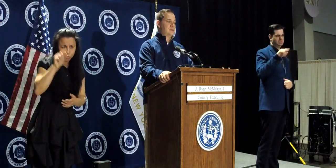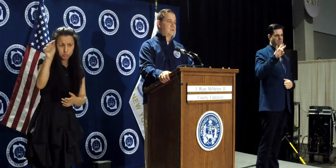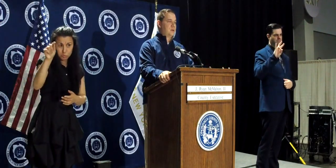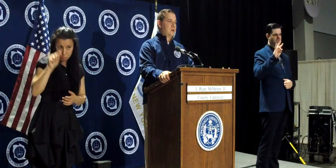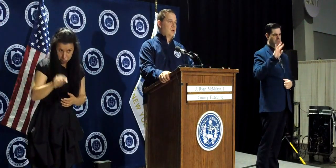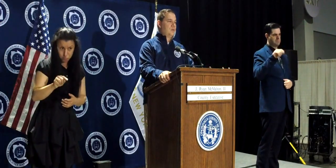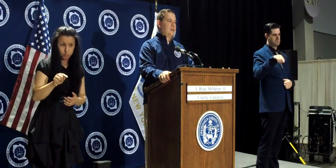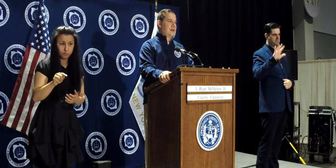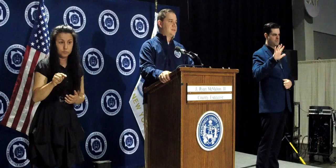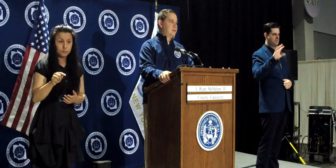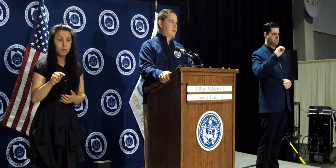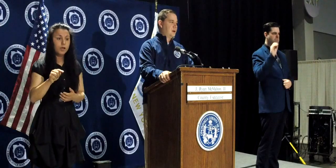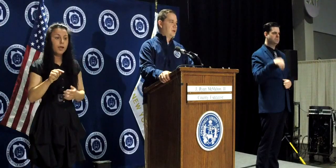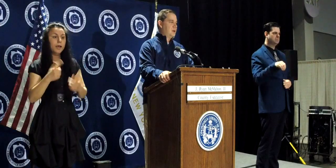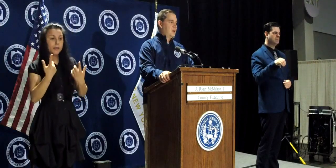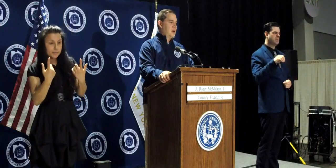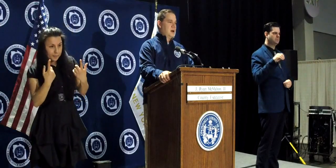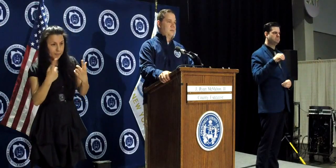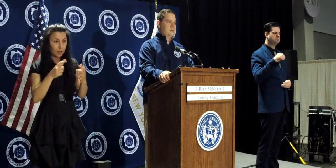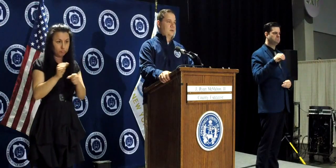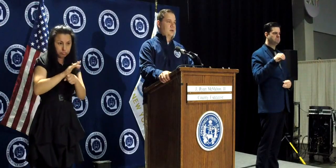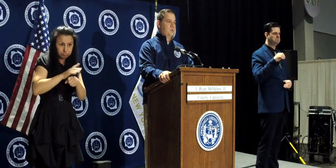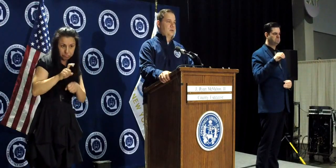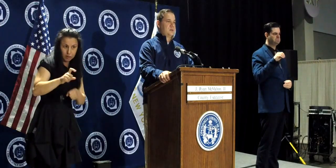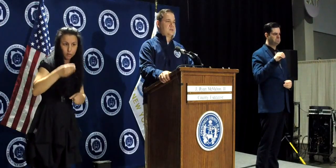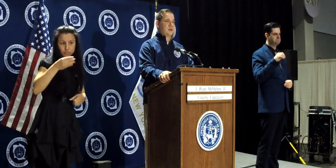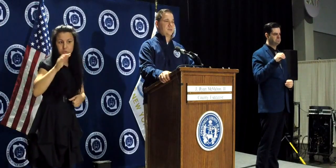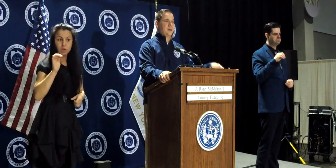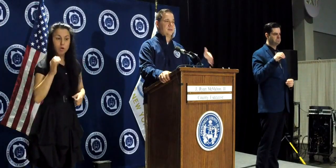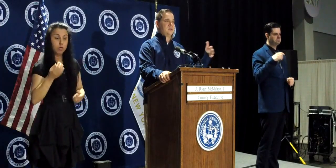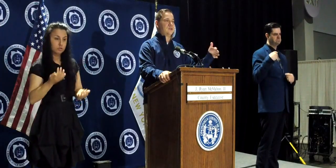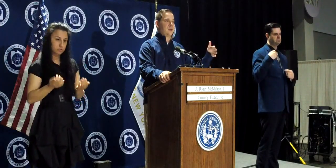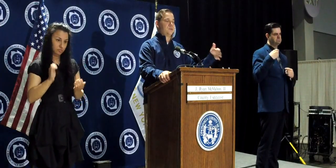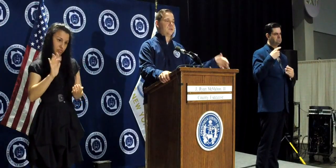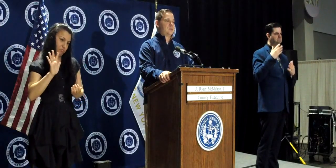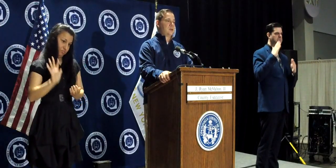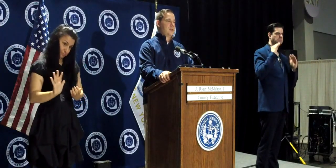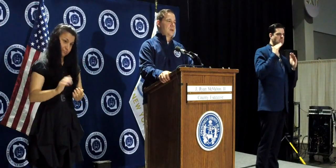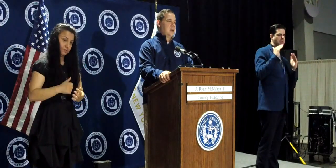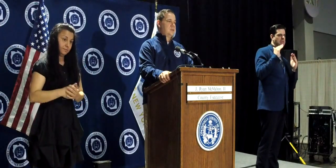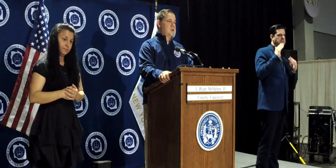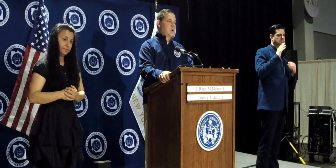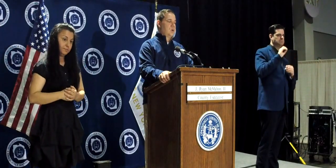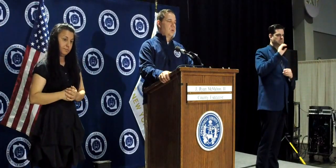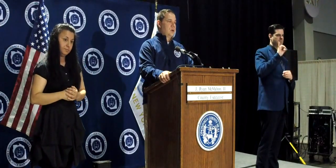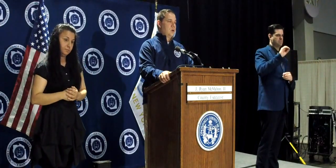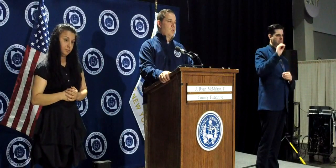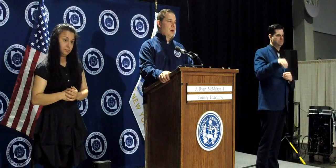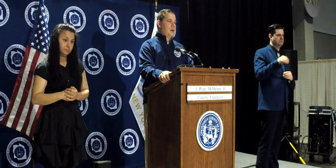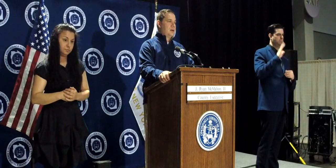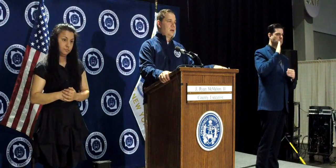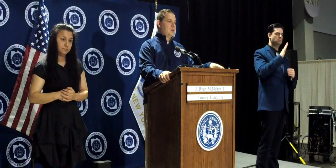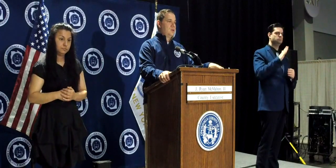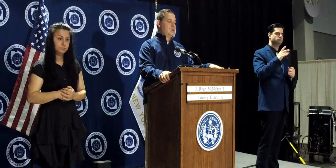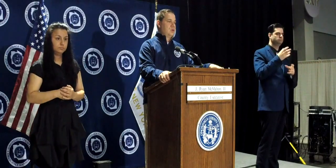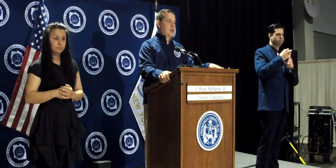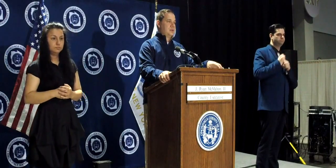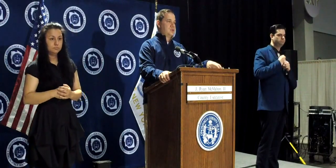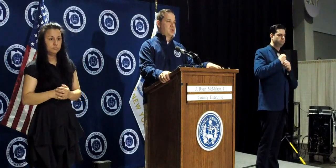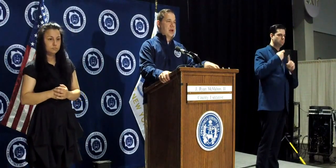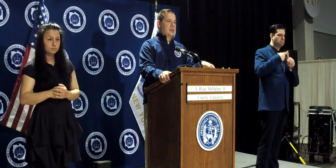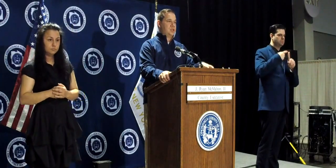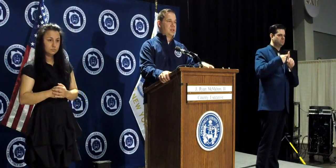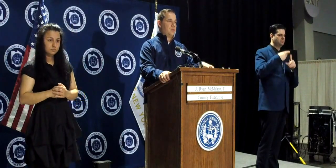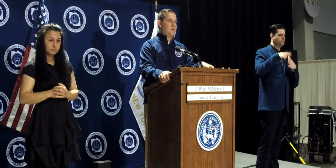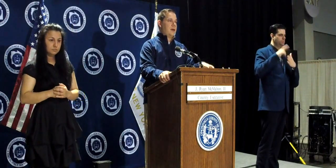of positive COVID-19 there, and we can start to make these assumptions. And so what you look